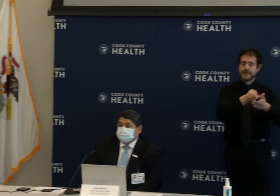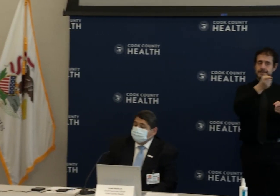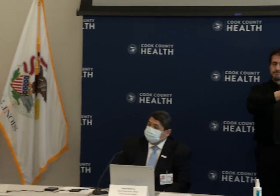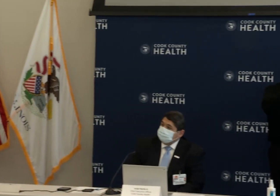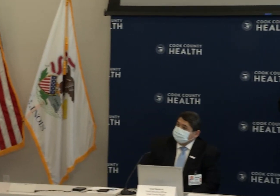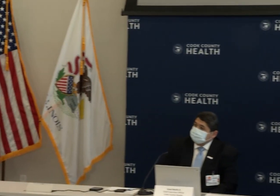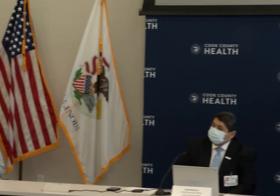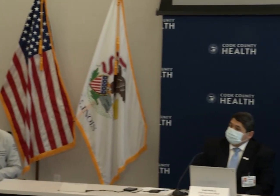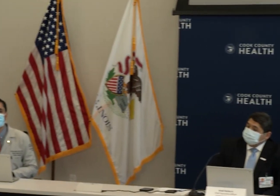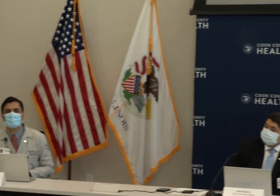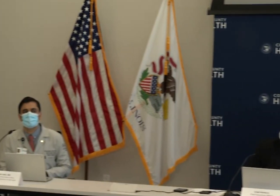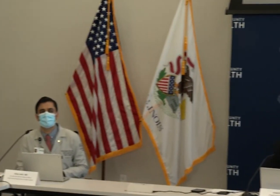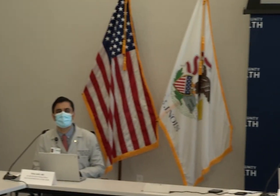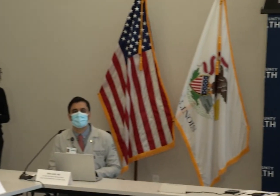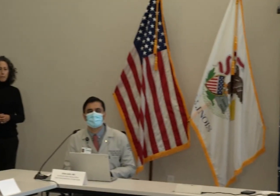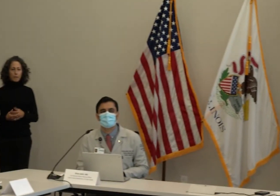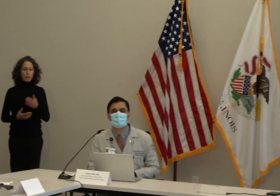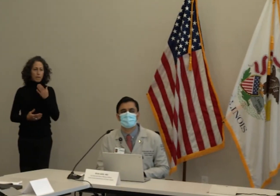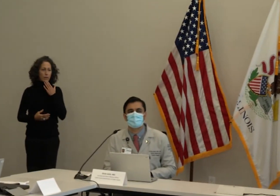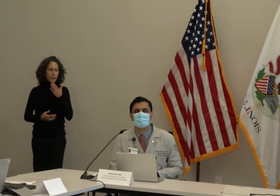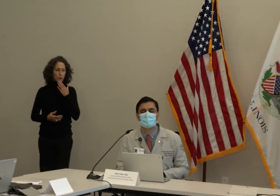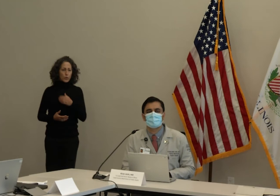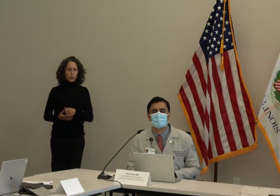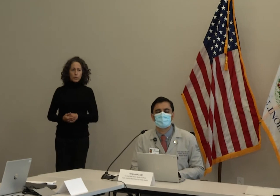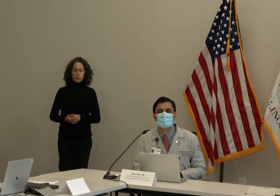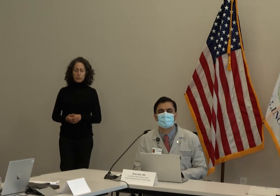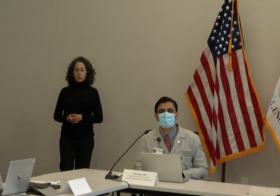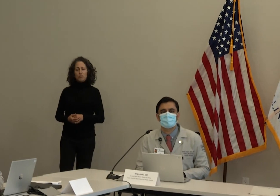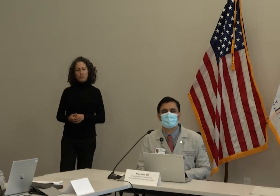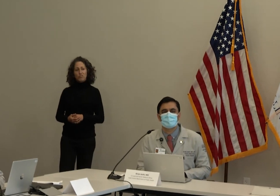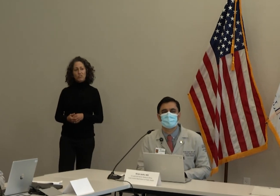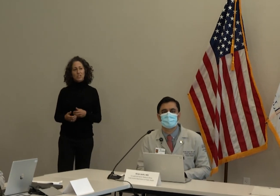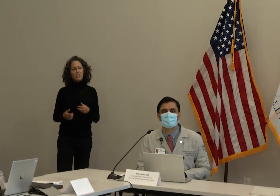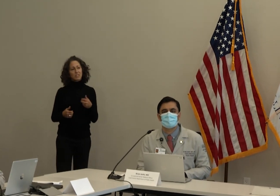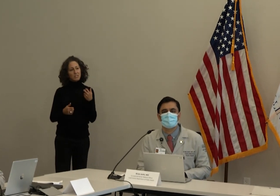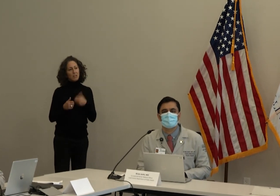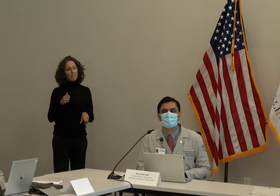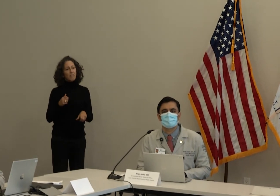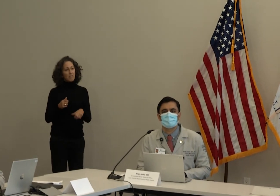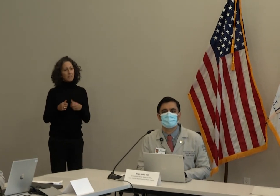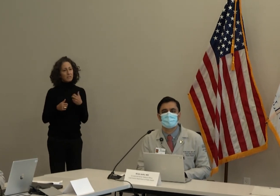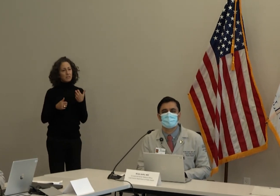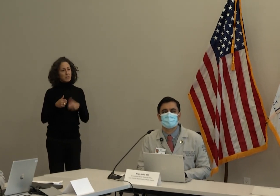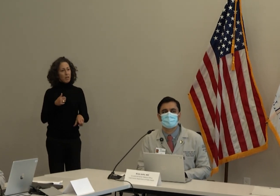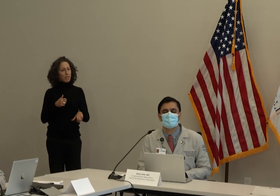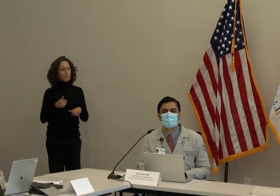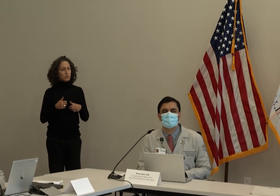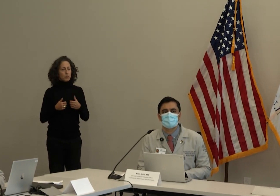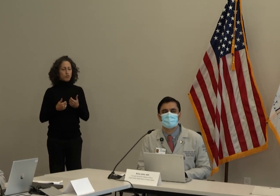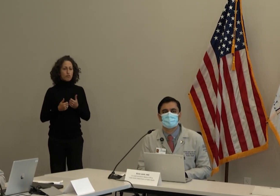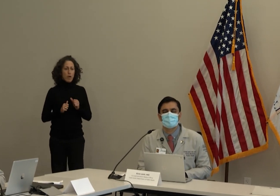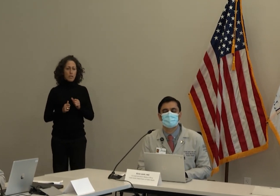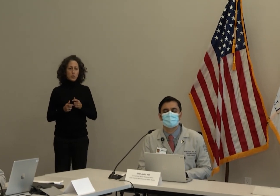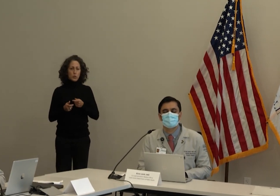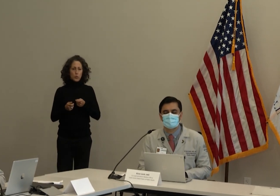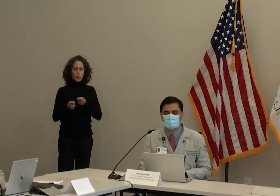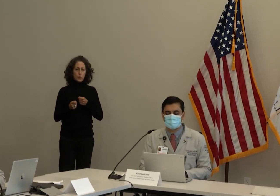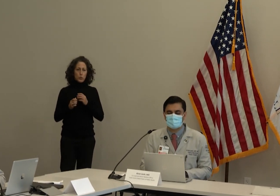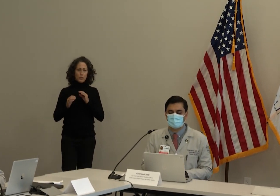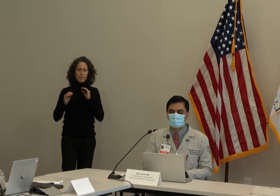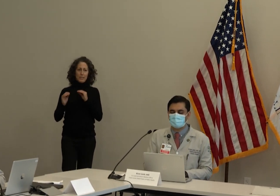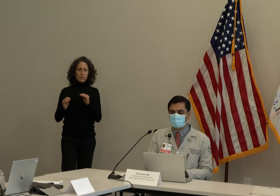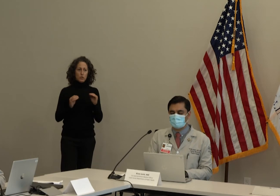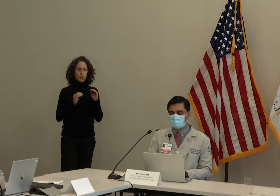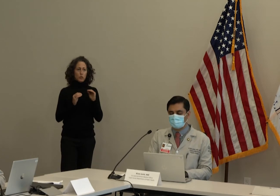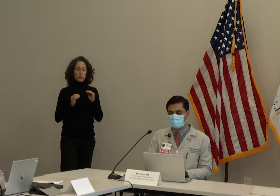Yes, thank you. That's it's a tough road, to dispel people's myths